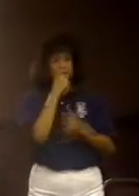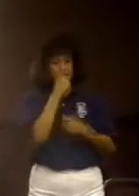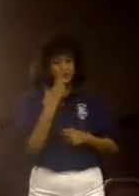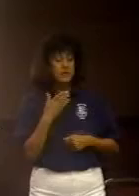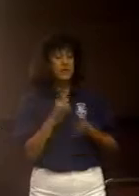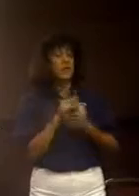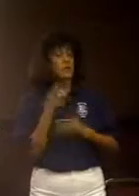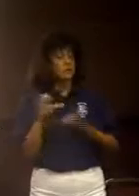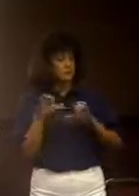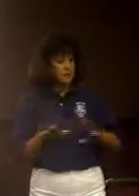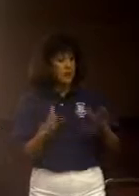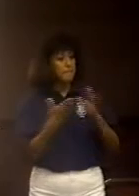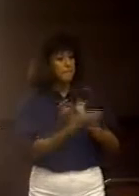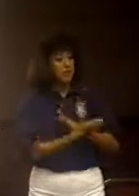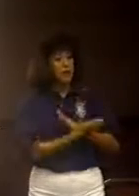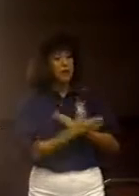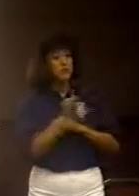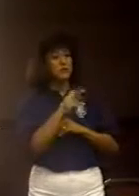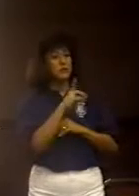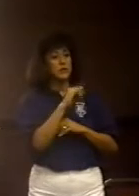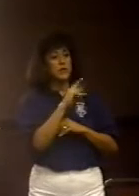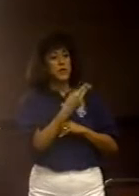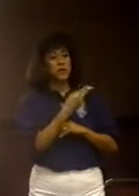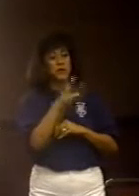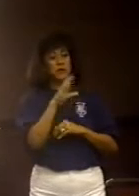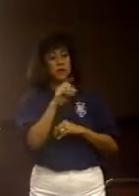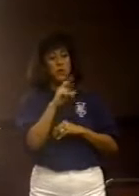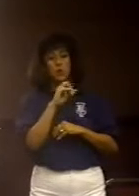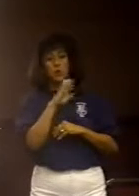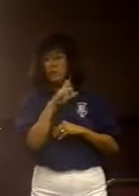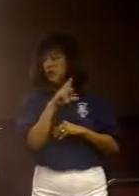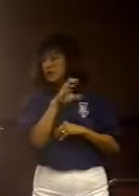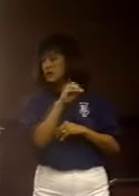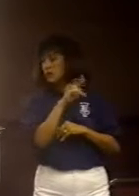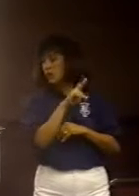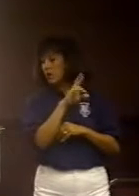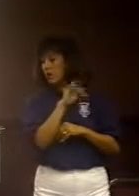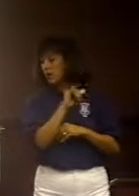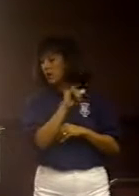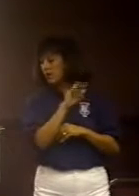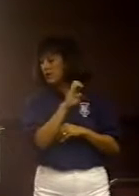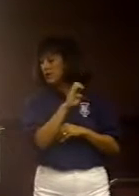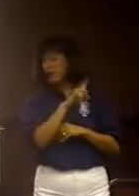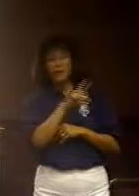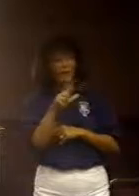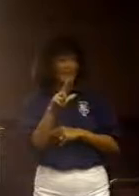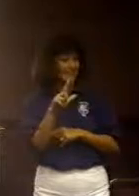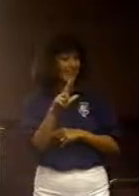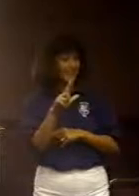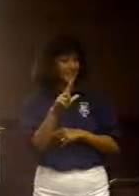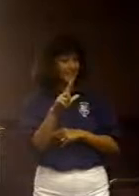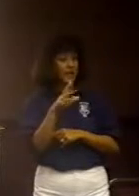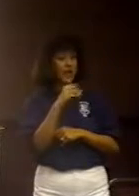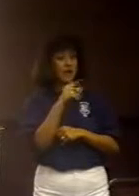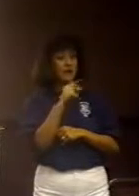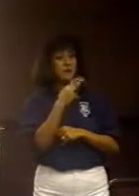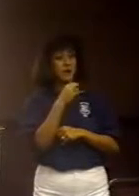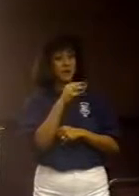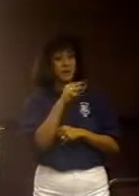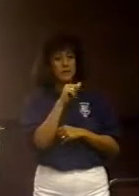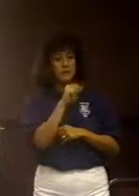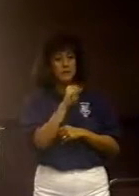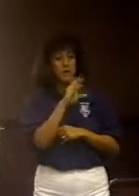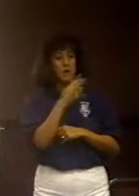interested, that was done by Judith Correll, spelled C-O-R-Y-E-L-L, and Thomas